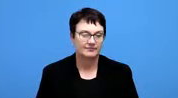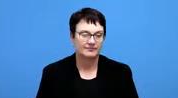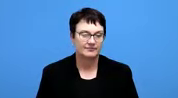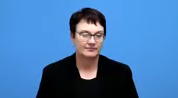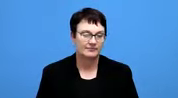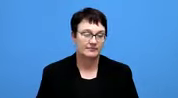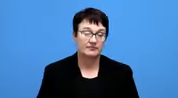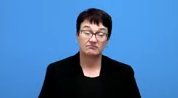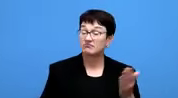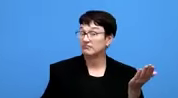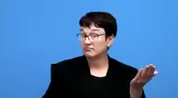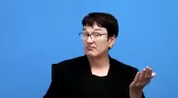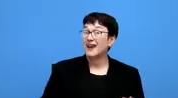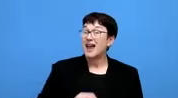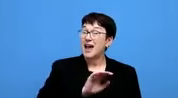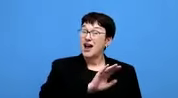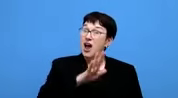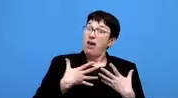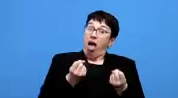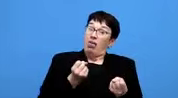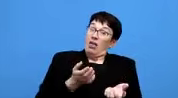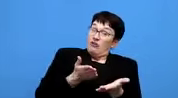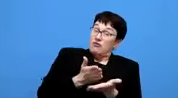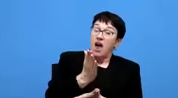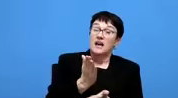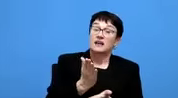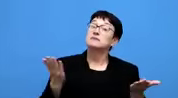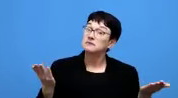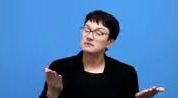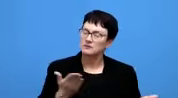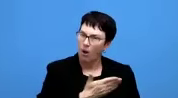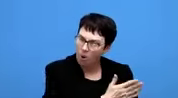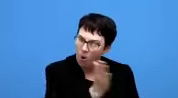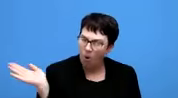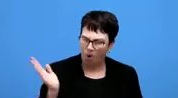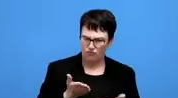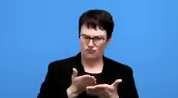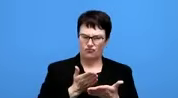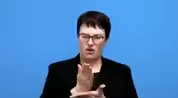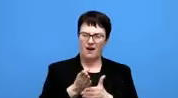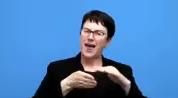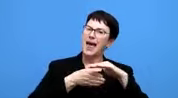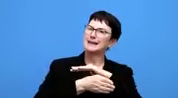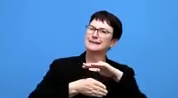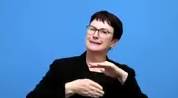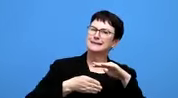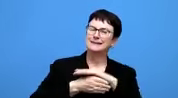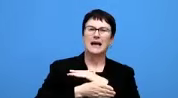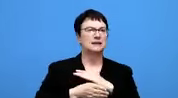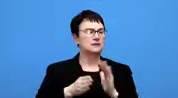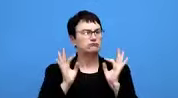The right to health means the right for everyone to access the quality of health services they